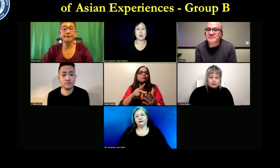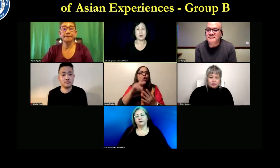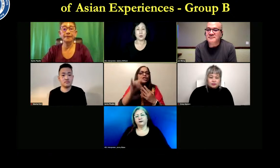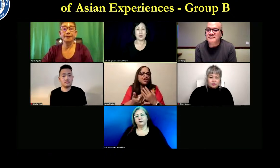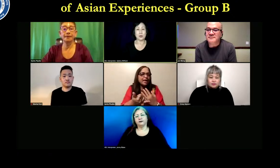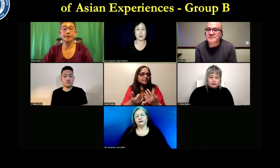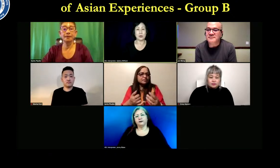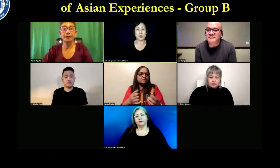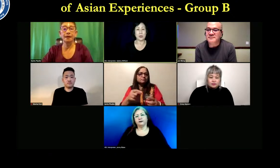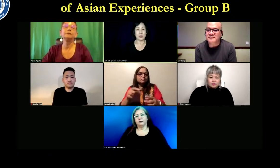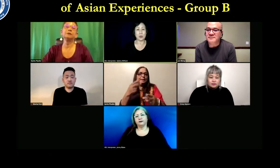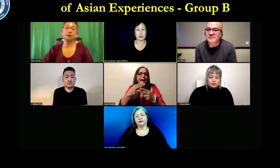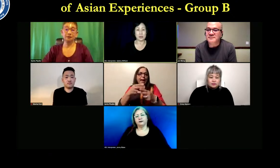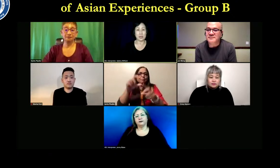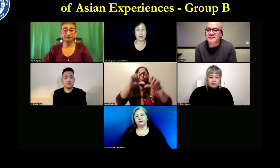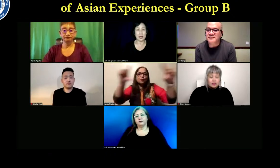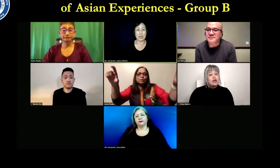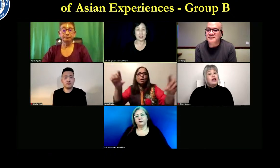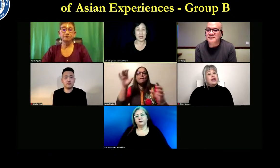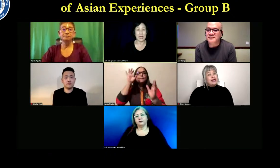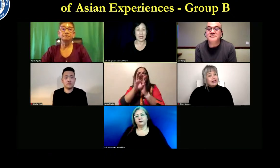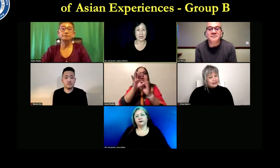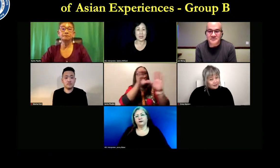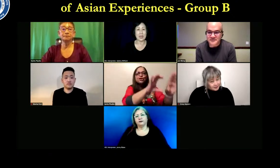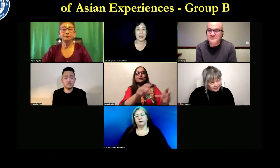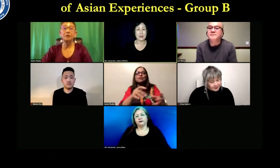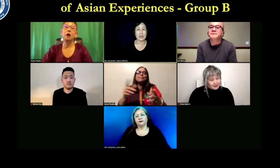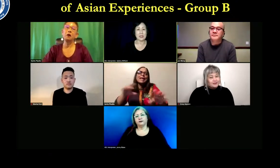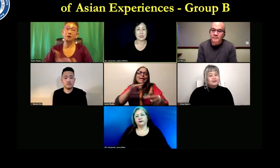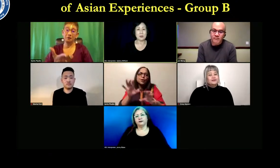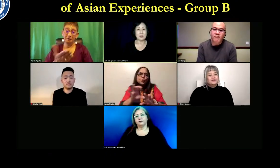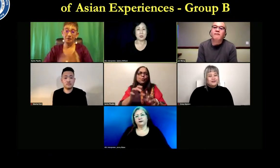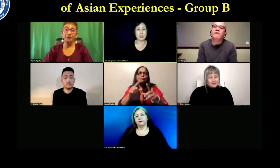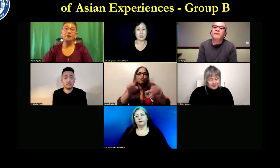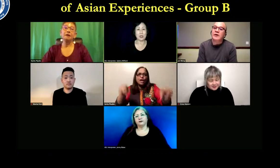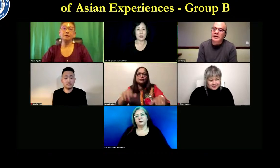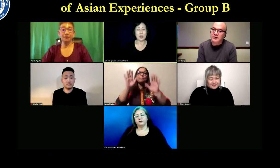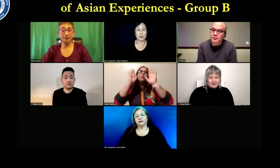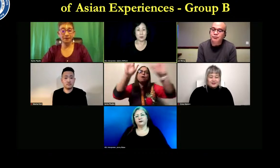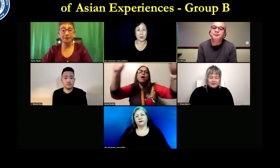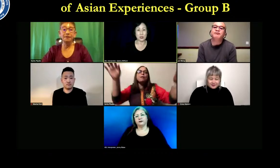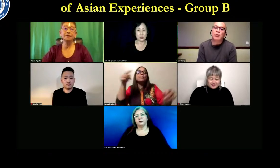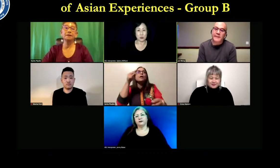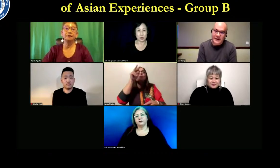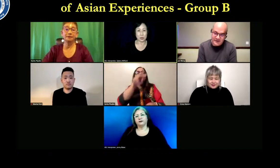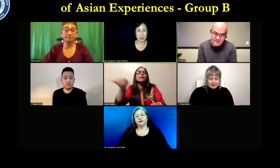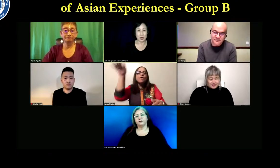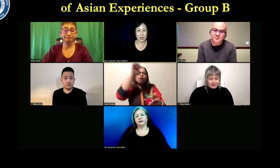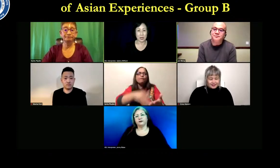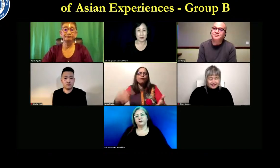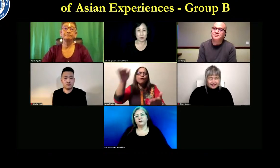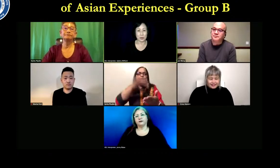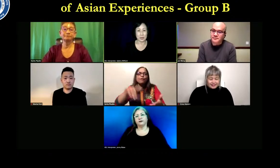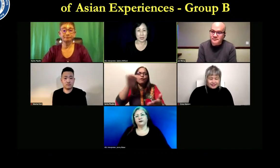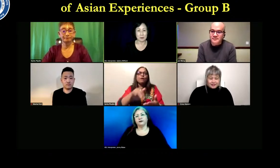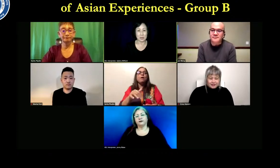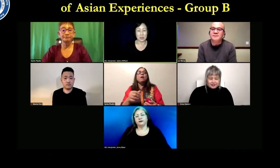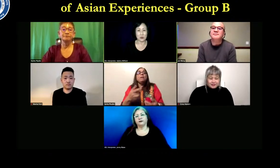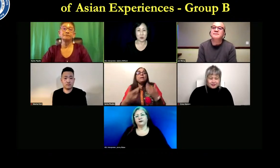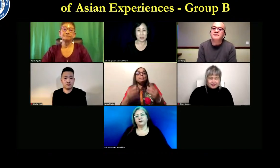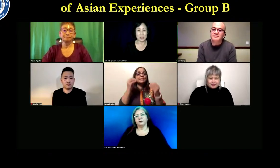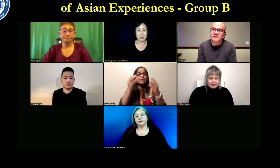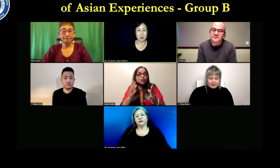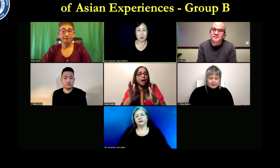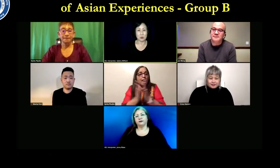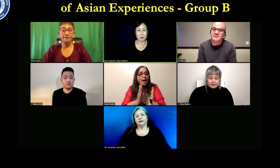Yes, I would say I agree with everybody, what everyone else has said. And I'd like to add that sometimes you have pictures with the names.